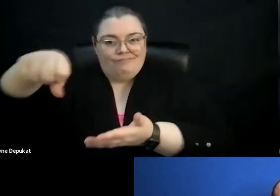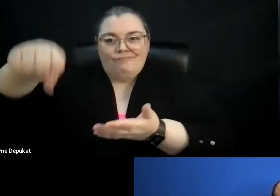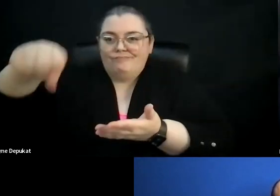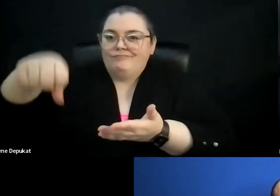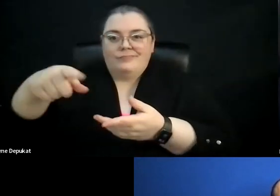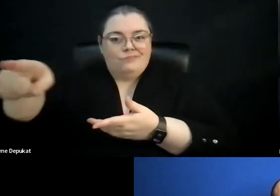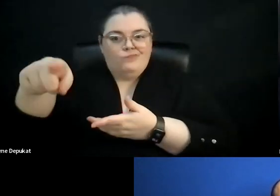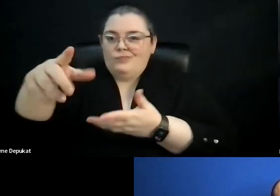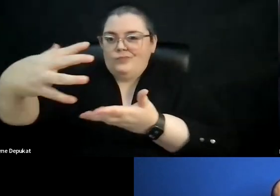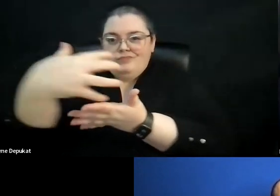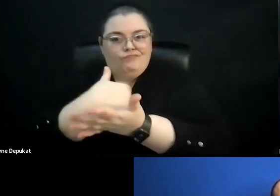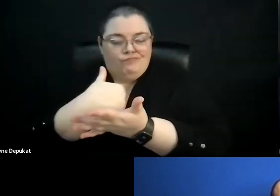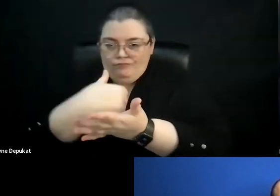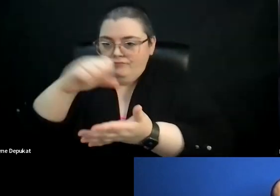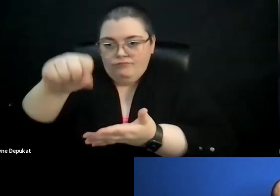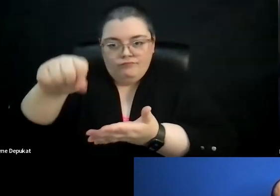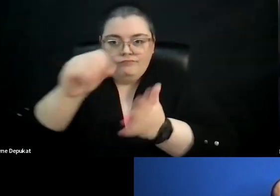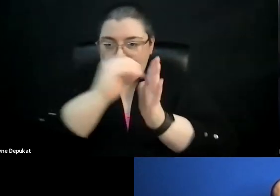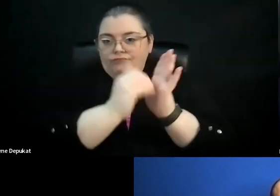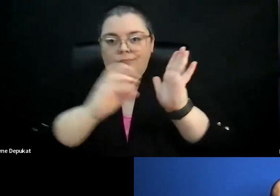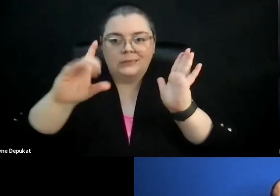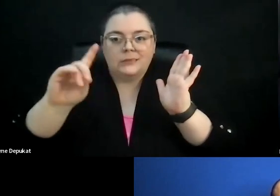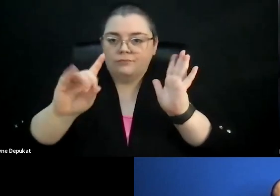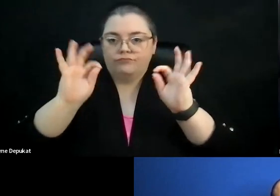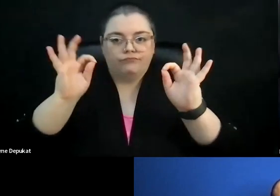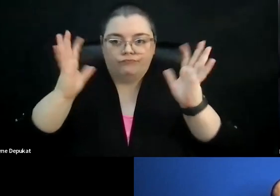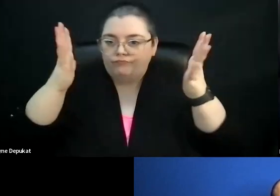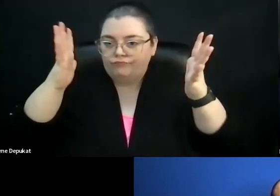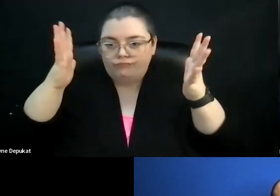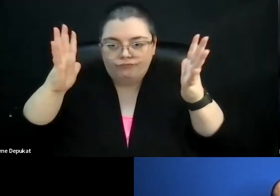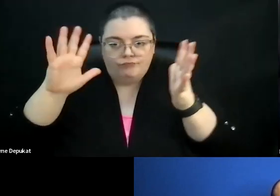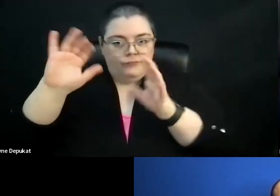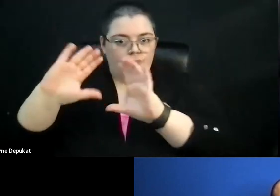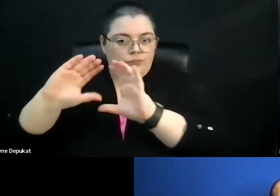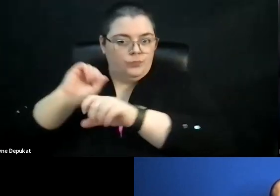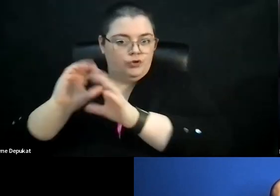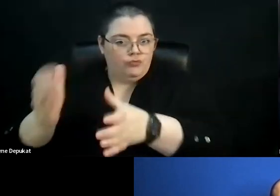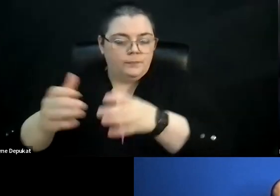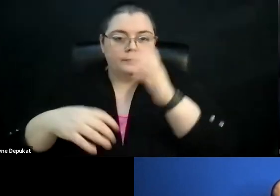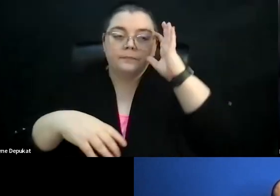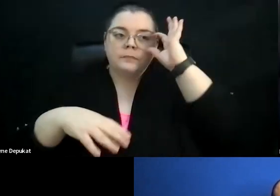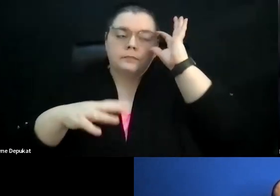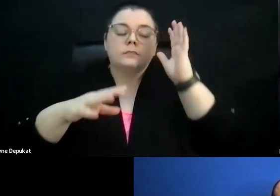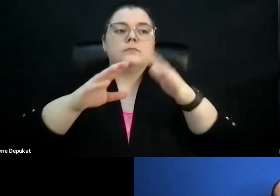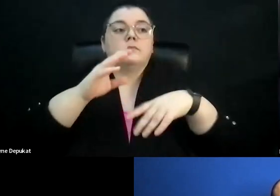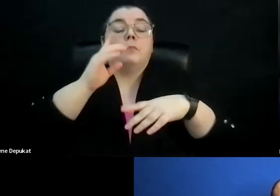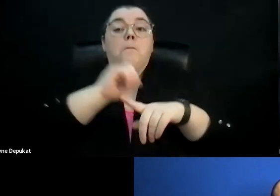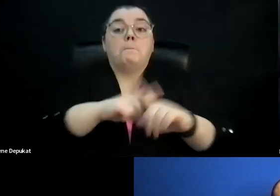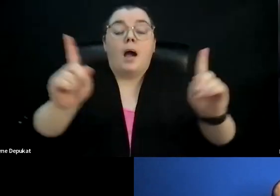And that's what we've been seeing in terms of collecting the data. This is what we've been communicated to. So